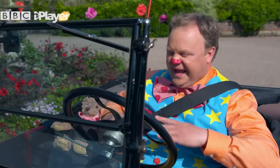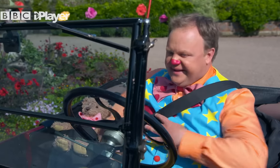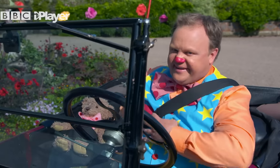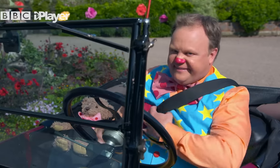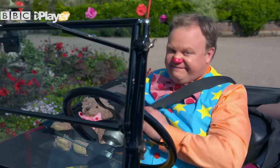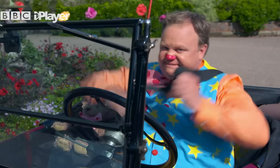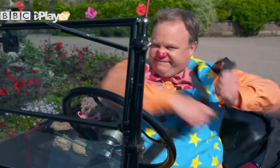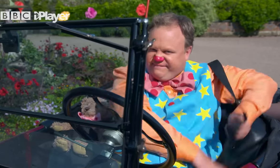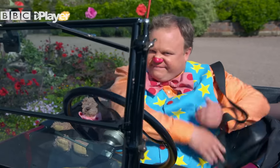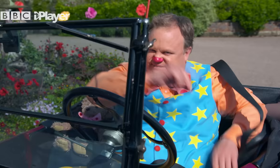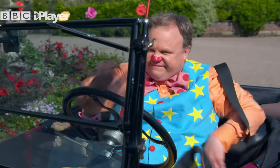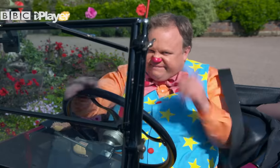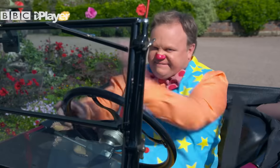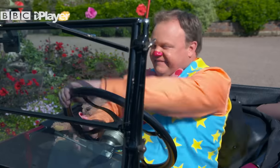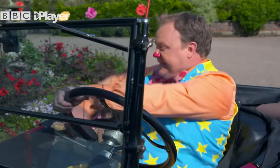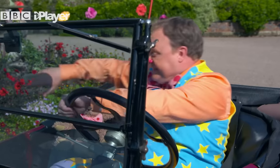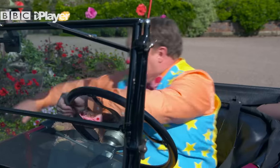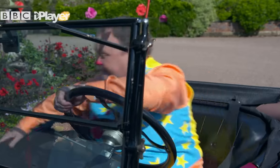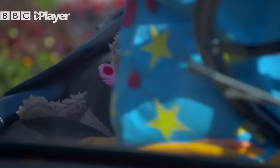Wait. Oh dear, Mr. Tumble.